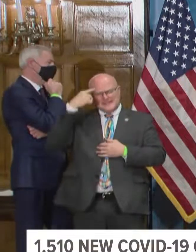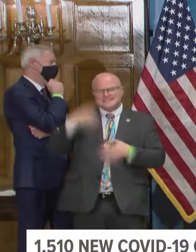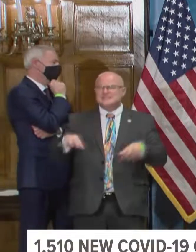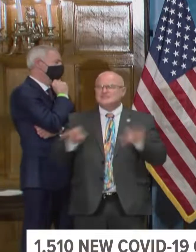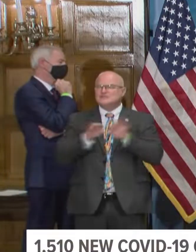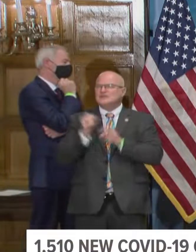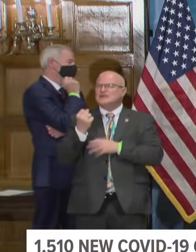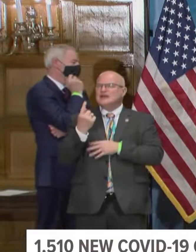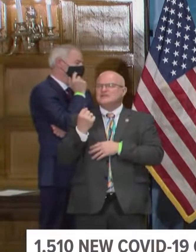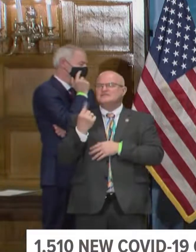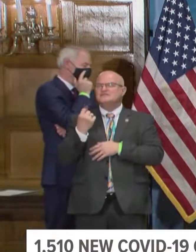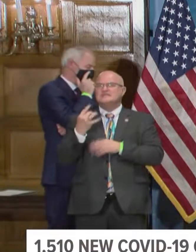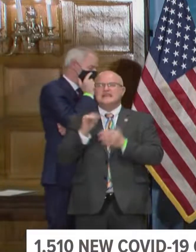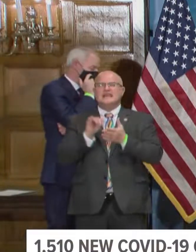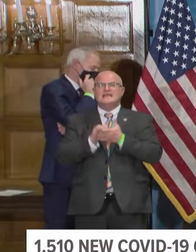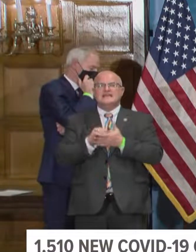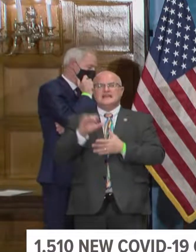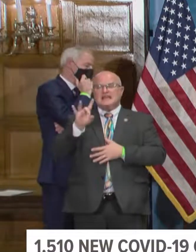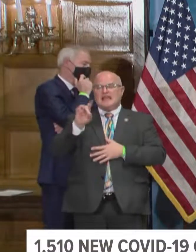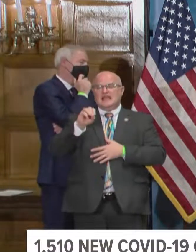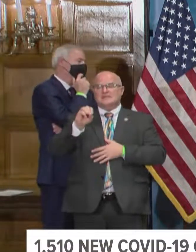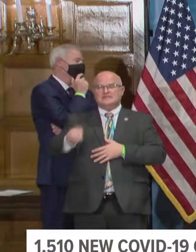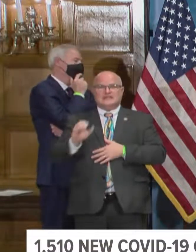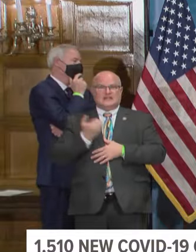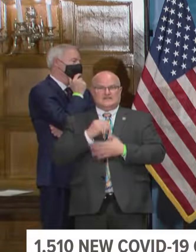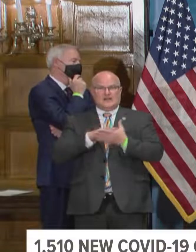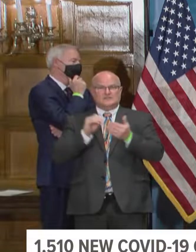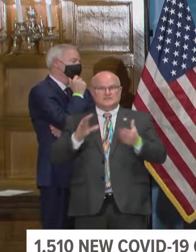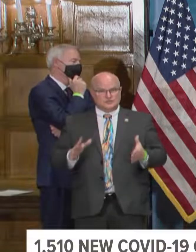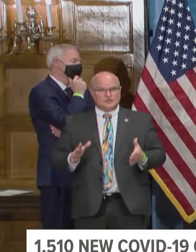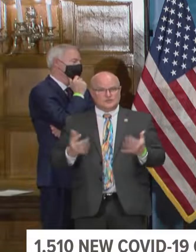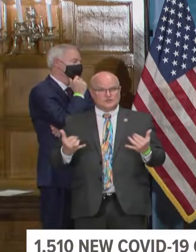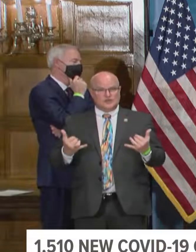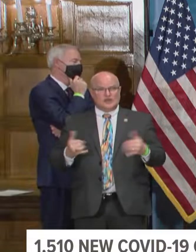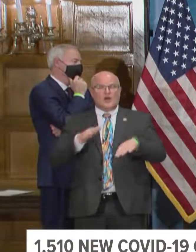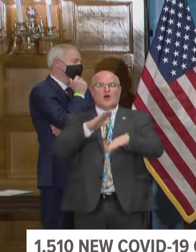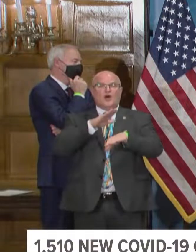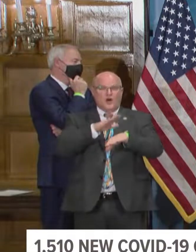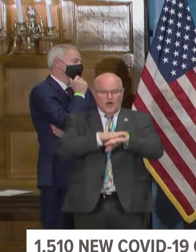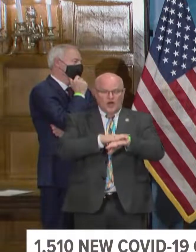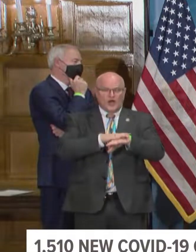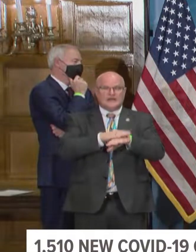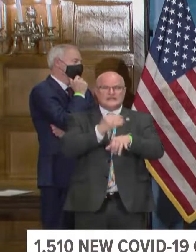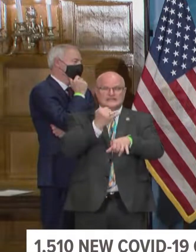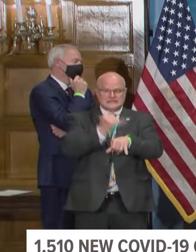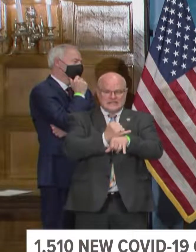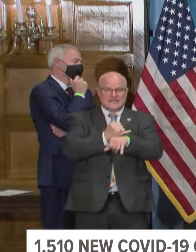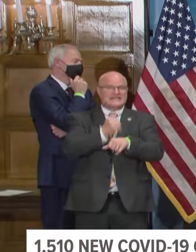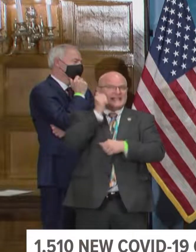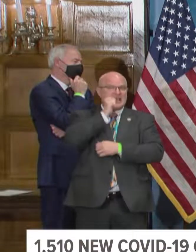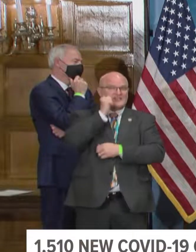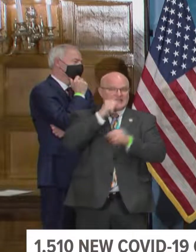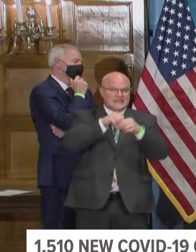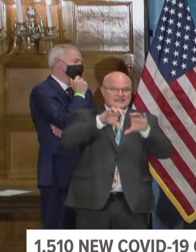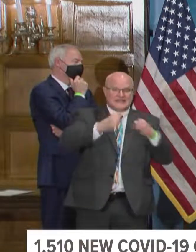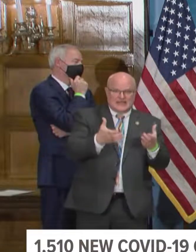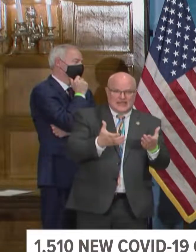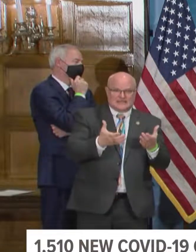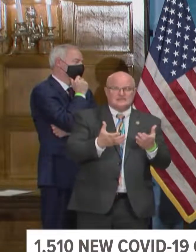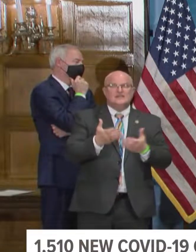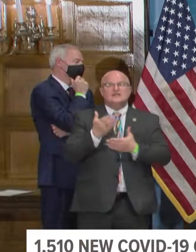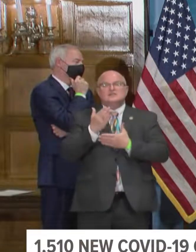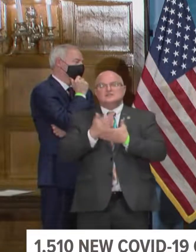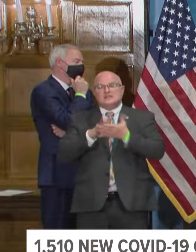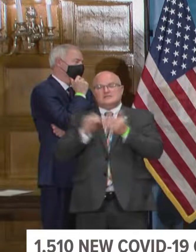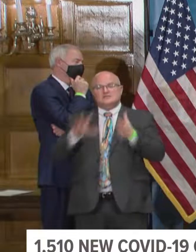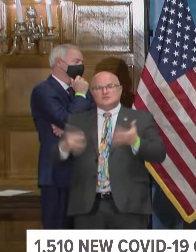that 80% of our students are on-site learning every day. So there is a percentage of students who